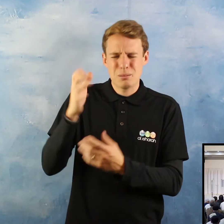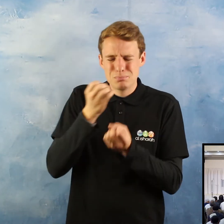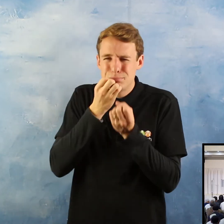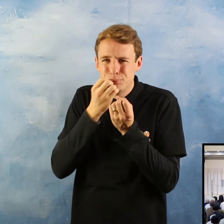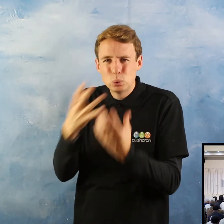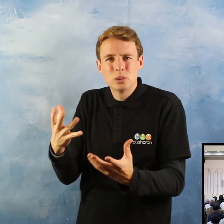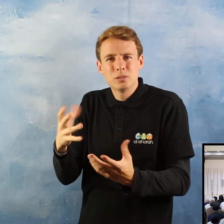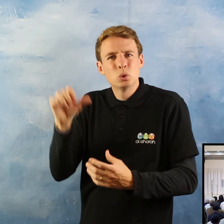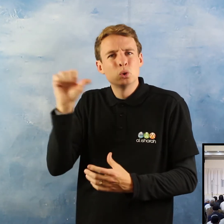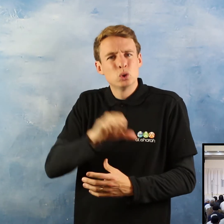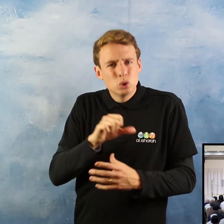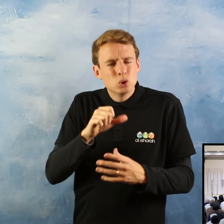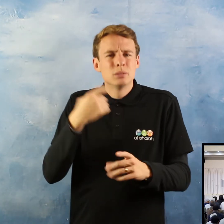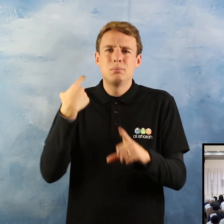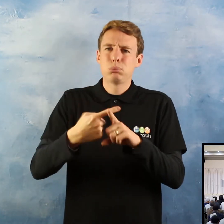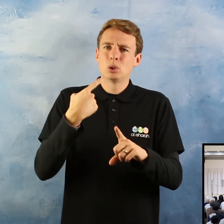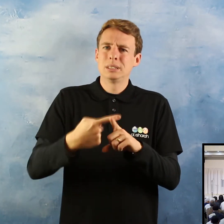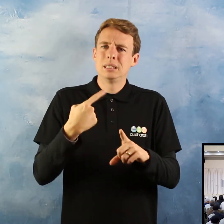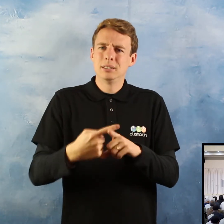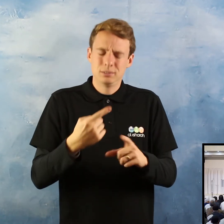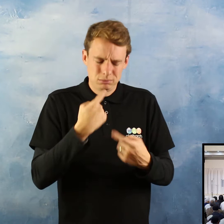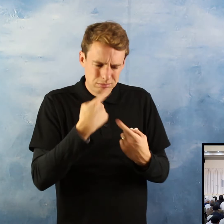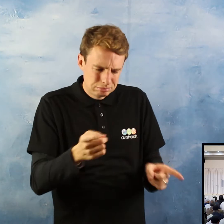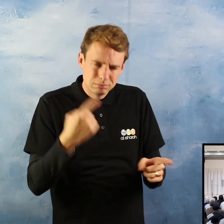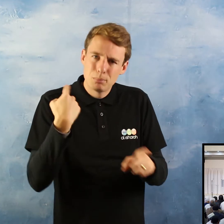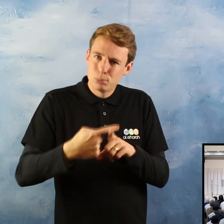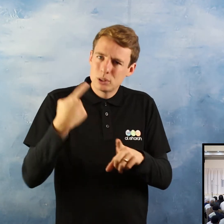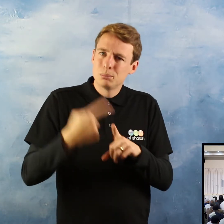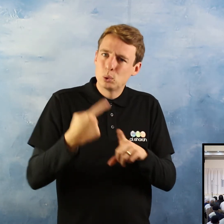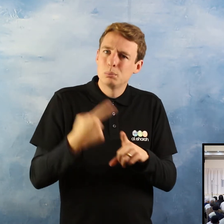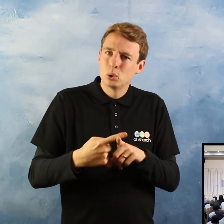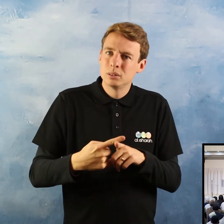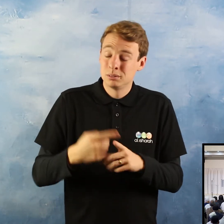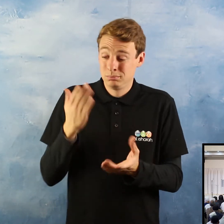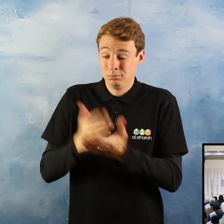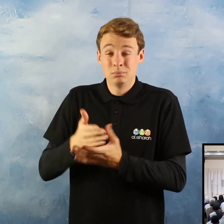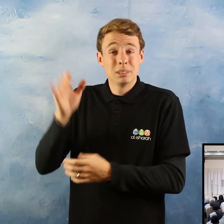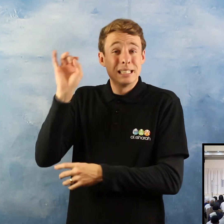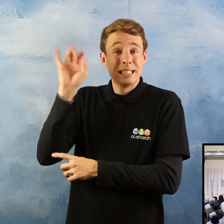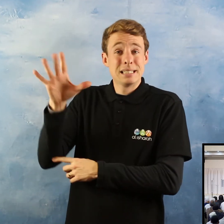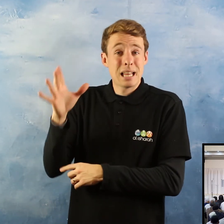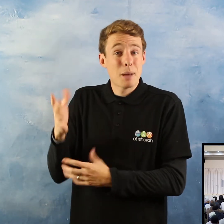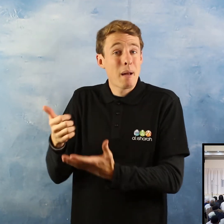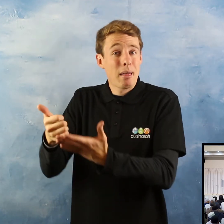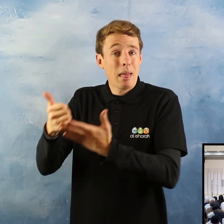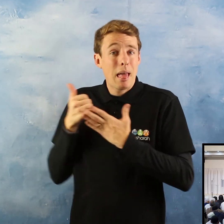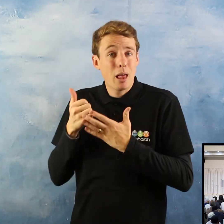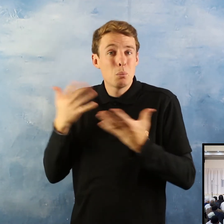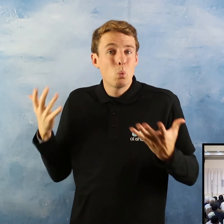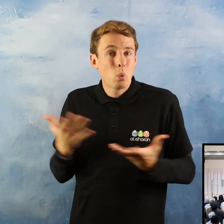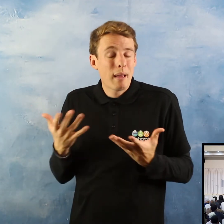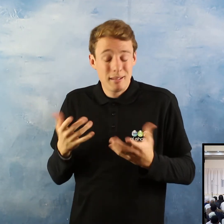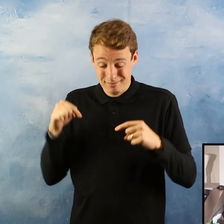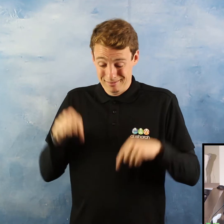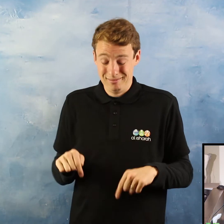Islam should be presented beautifully to our children. It is for our benefit in this world and benefit in